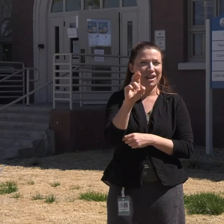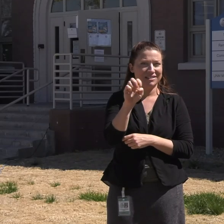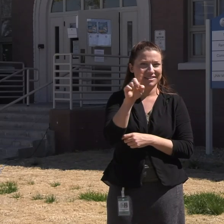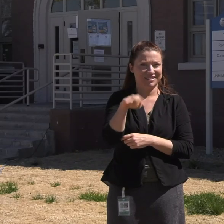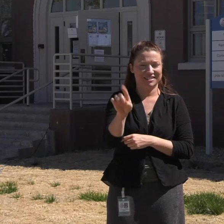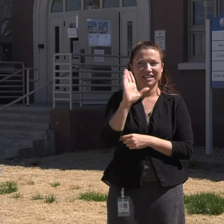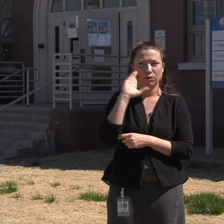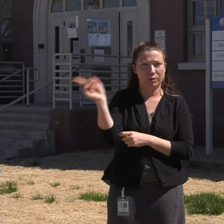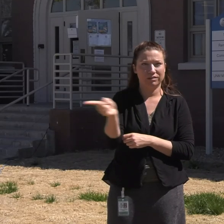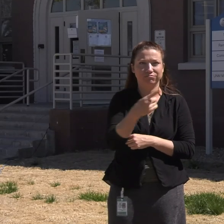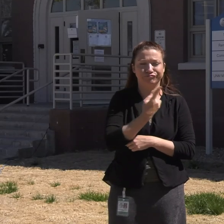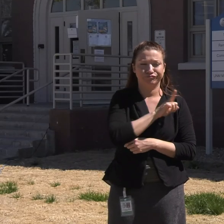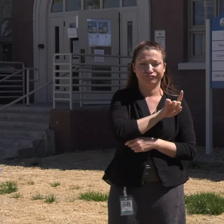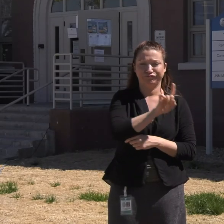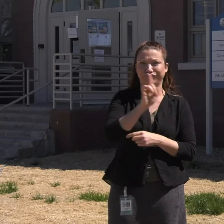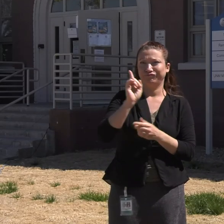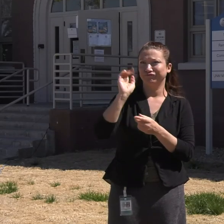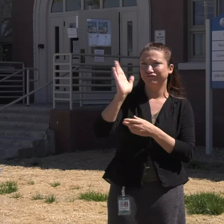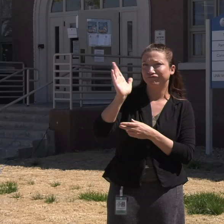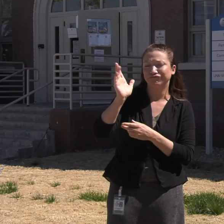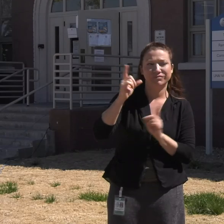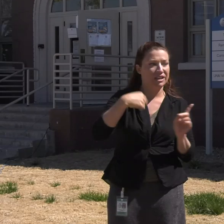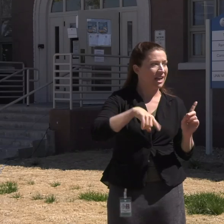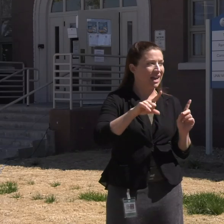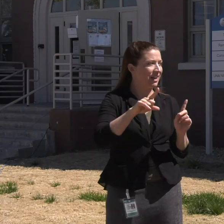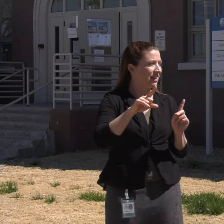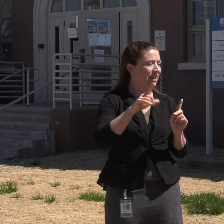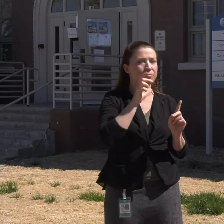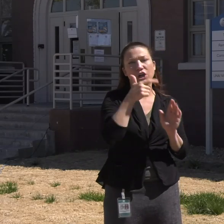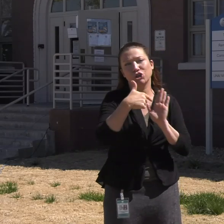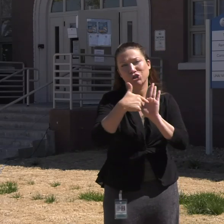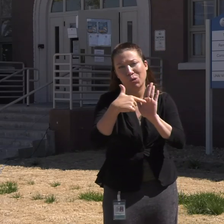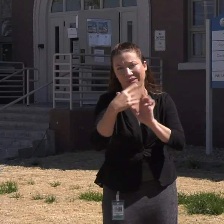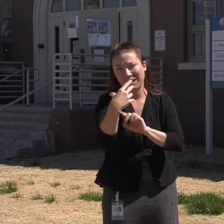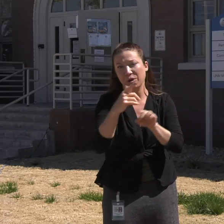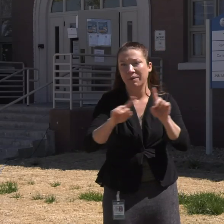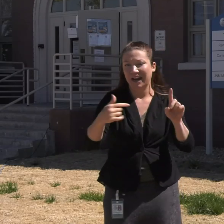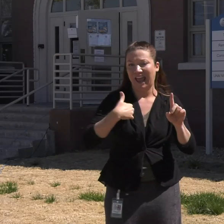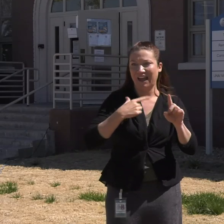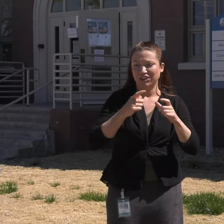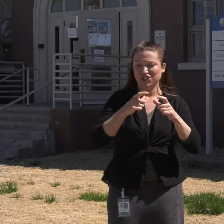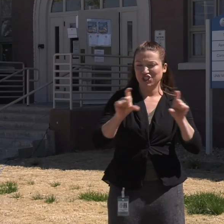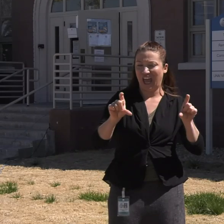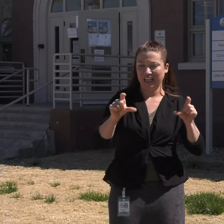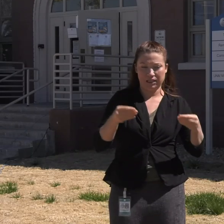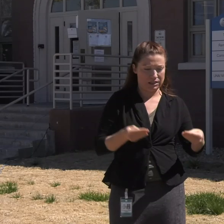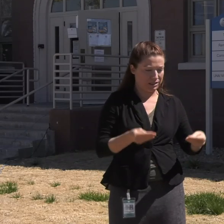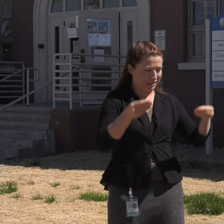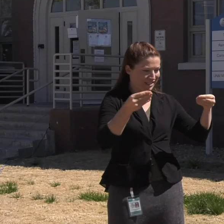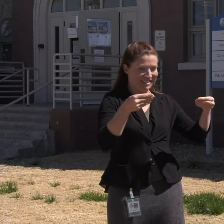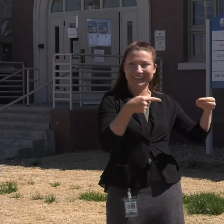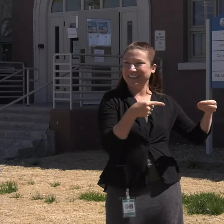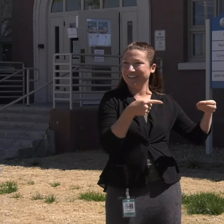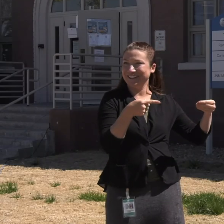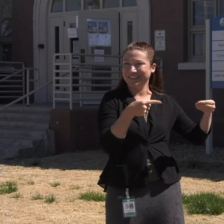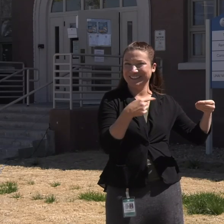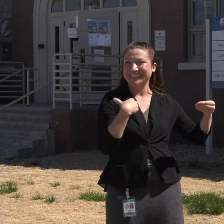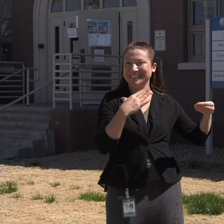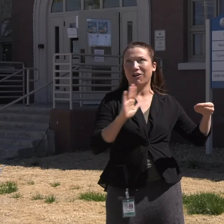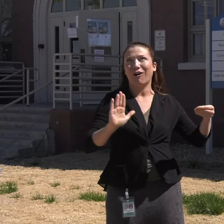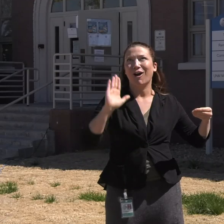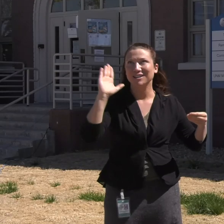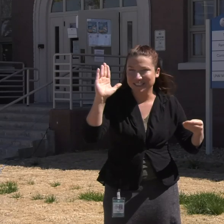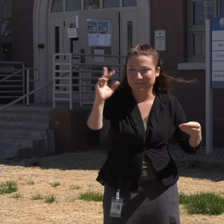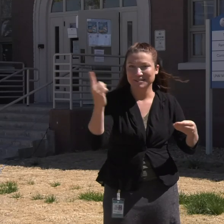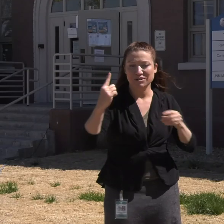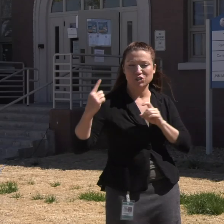help. I'm not going to show the cameras, it's a copy of a check, which is awesome. A donation to our health and